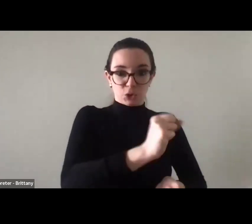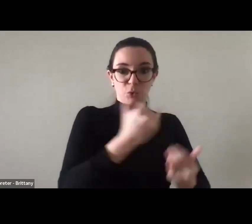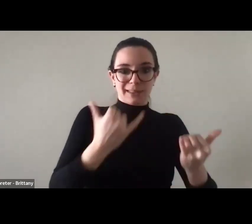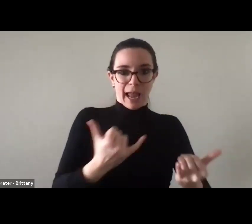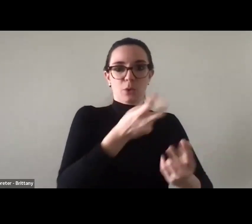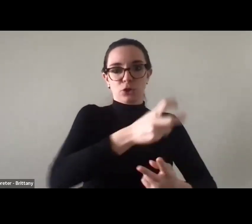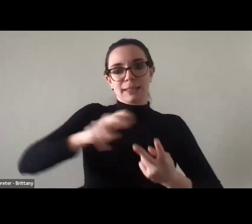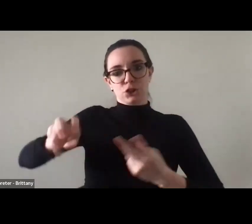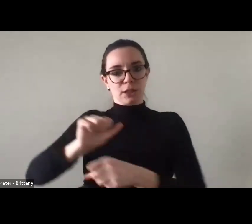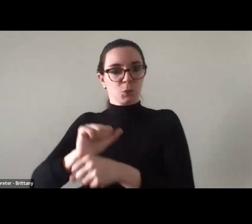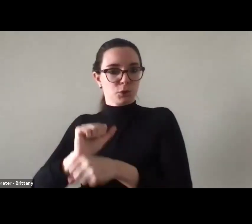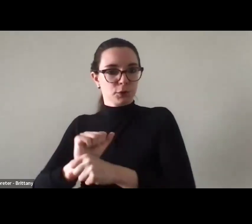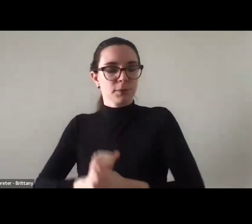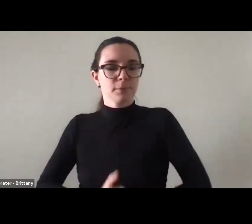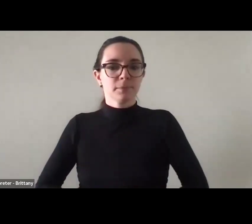age.